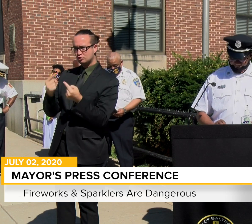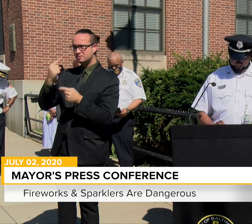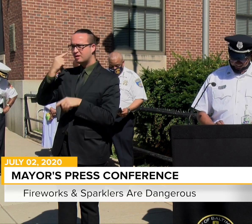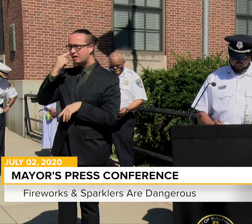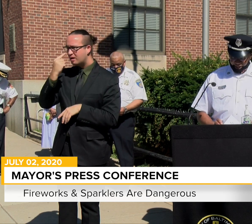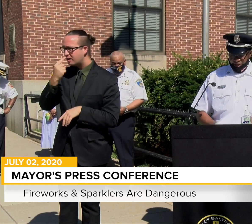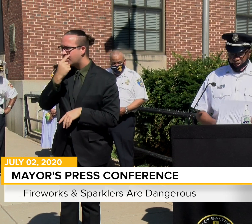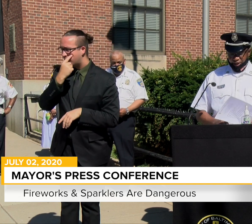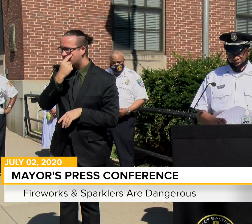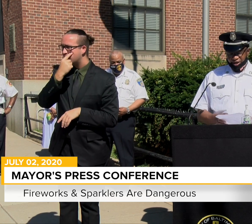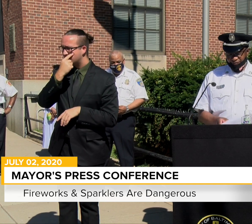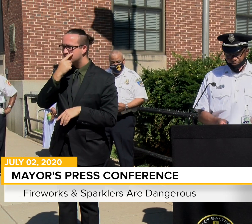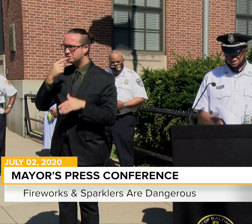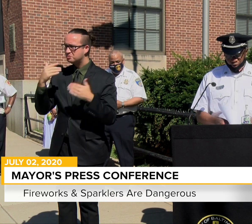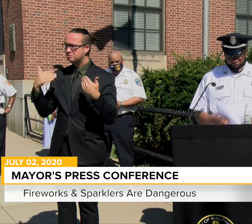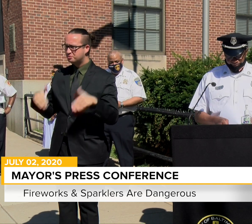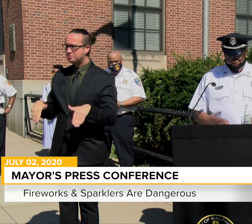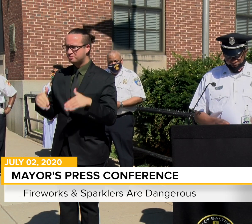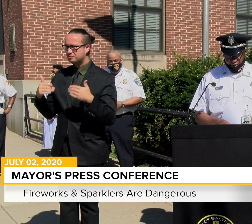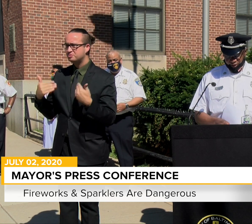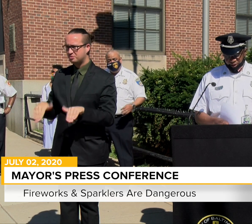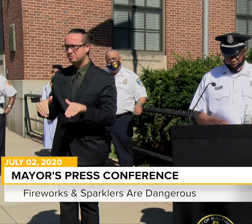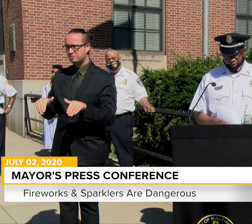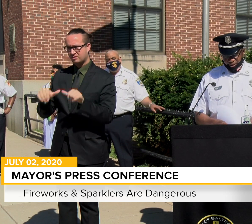permanent damage, and never point